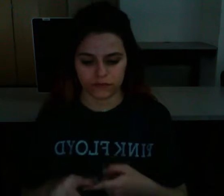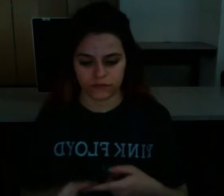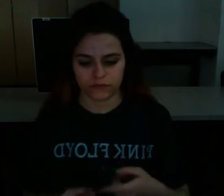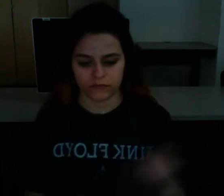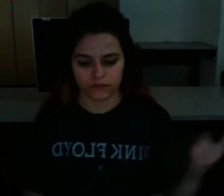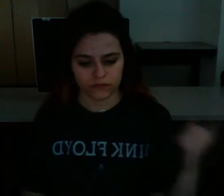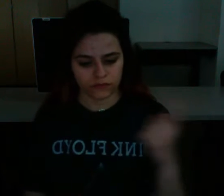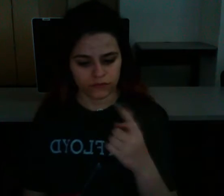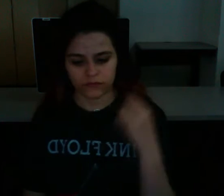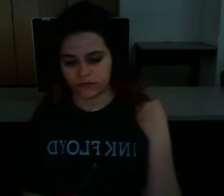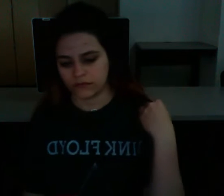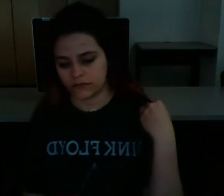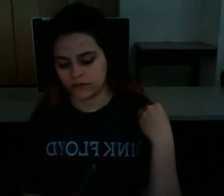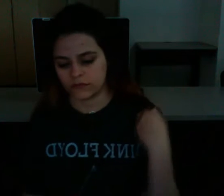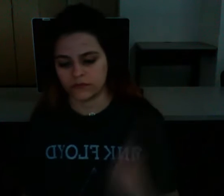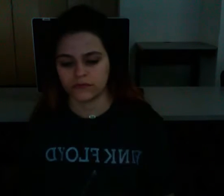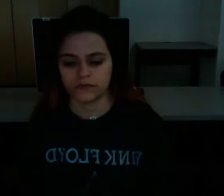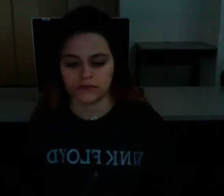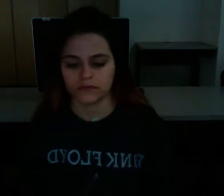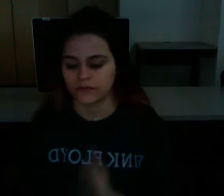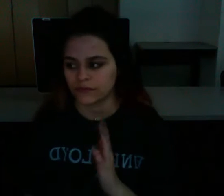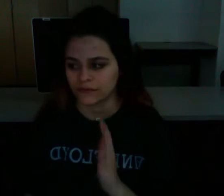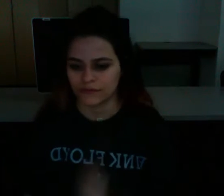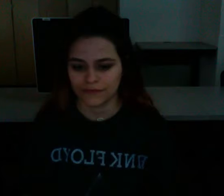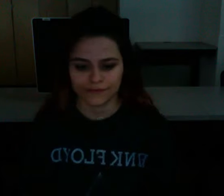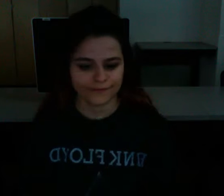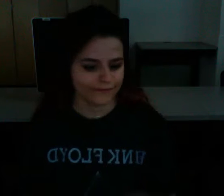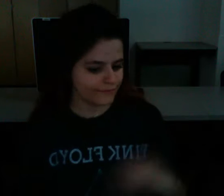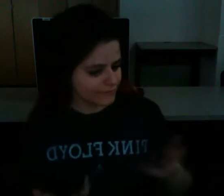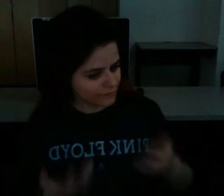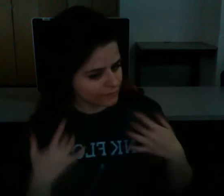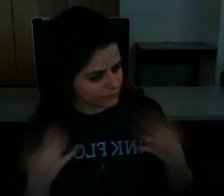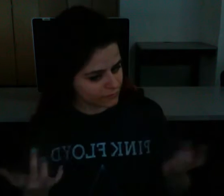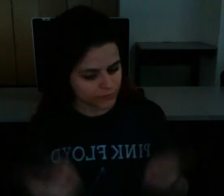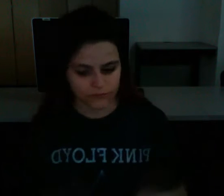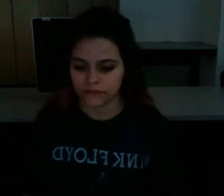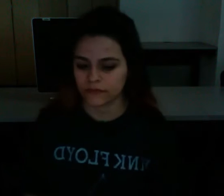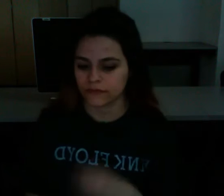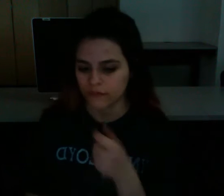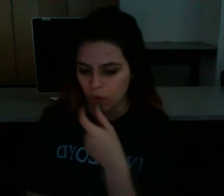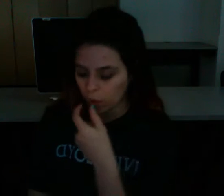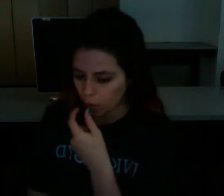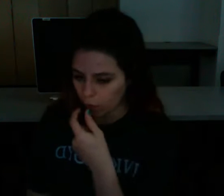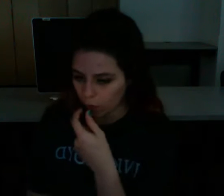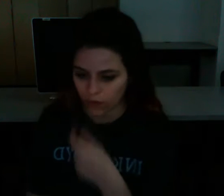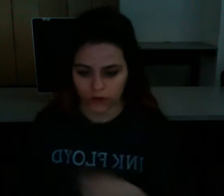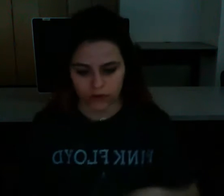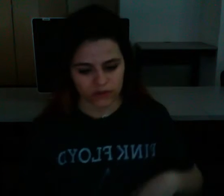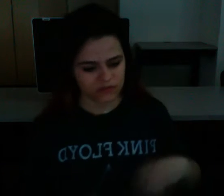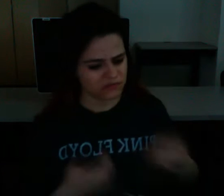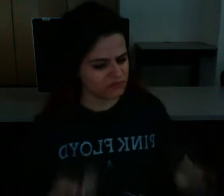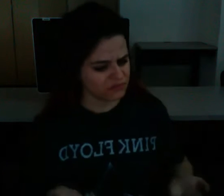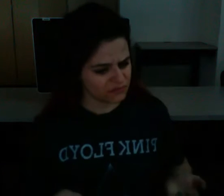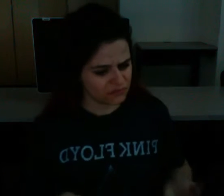circle there. That's targeted, ready to go. Go to Effect, Pathfinder, Soft Mix. And you'll see